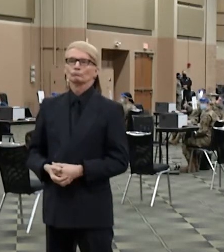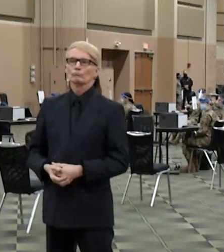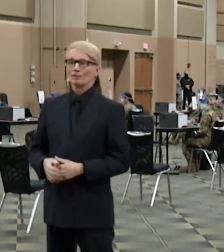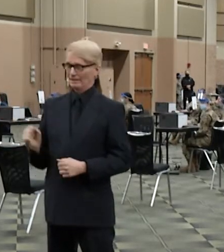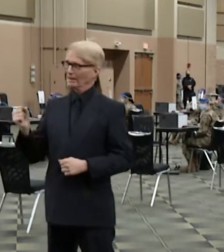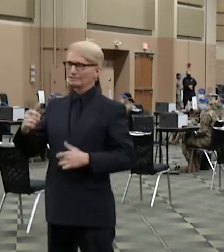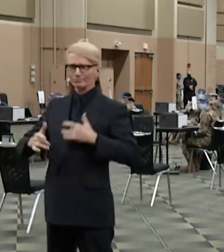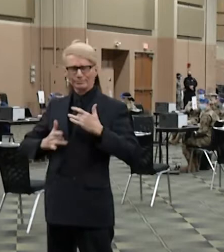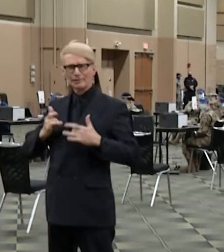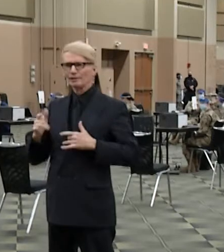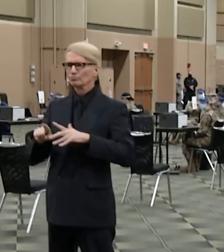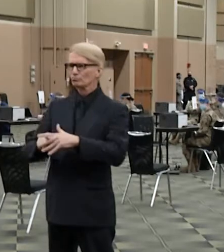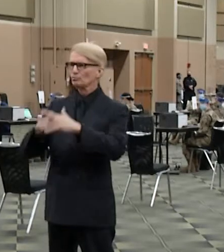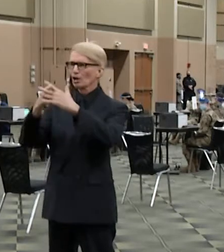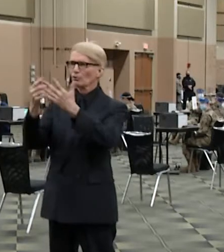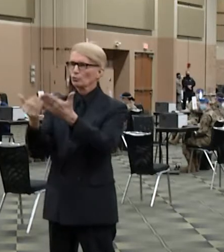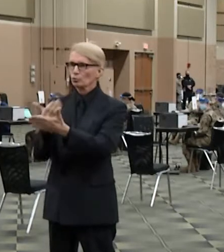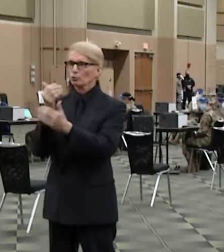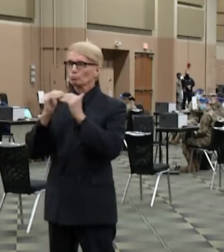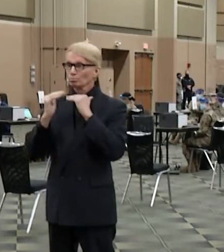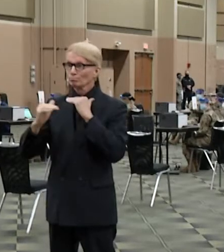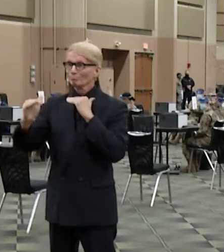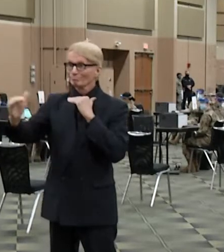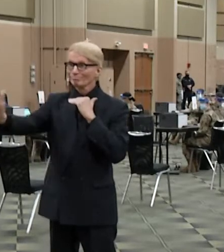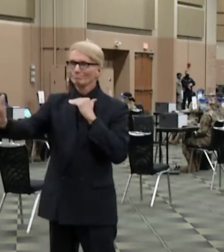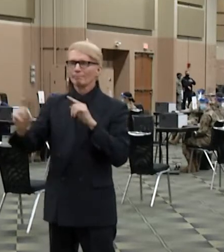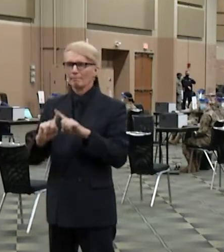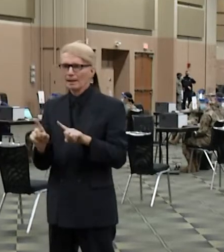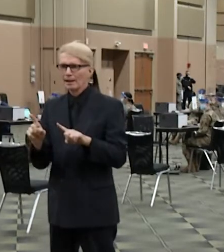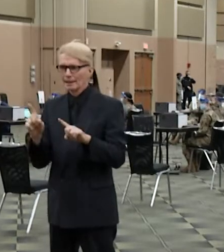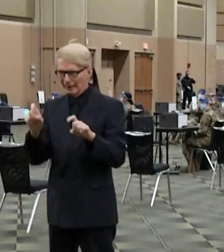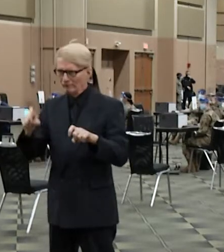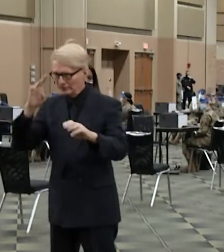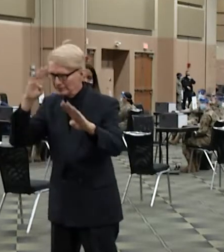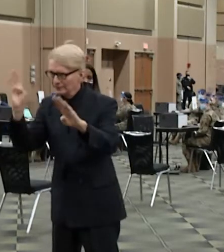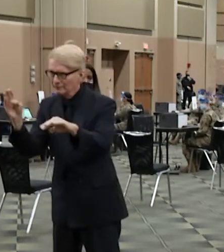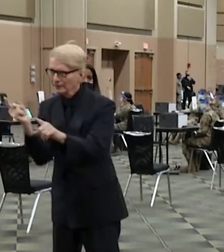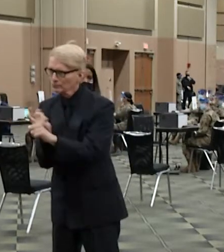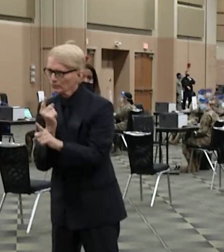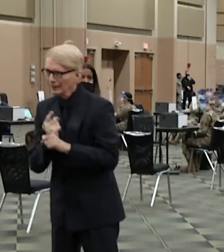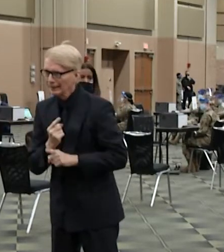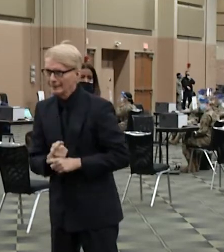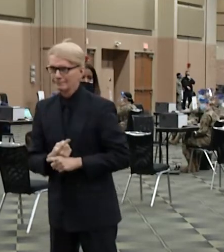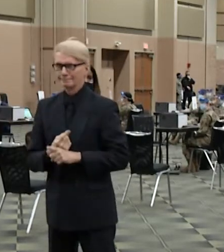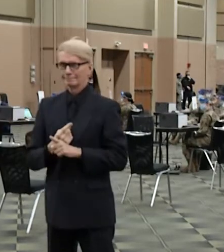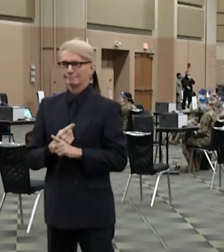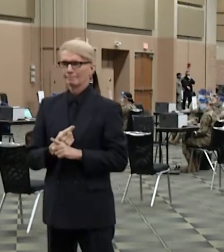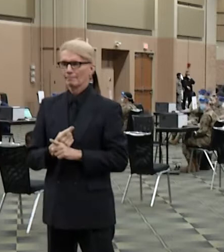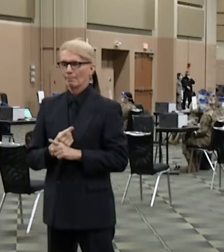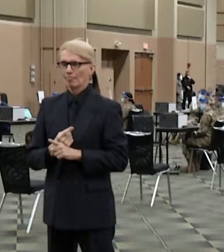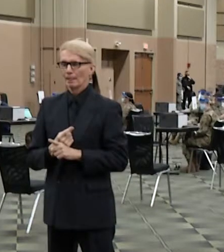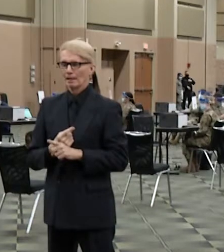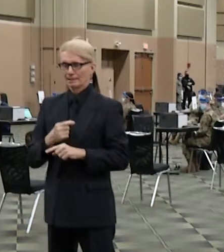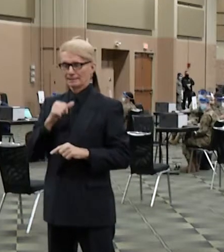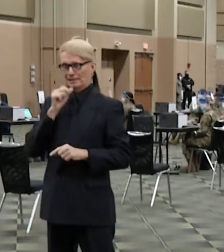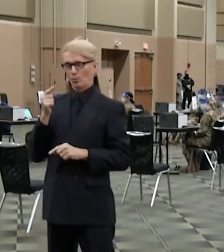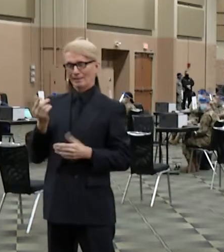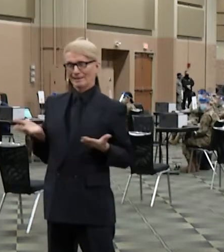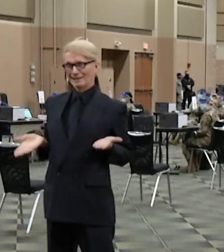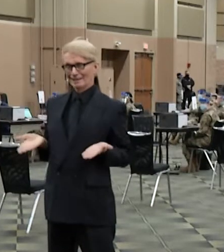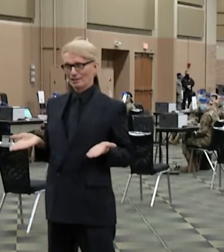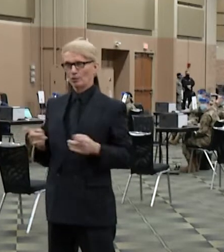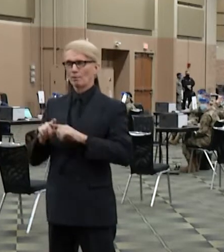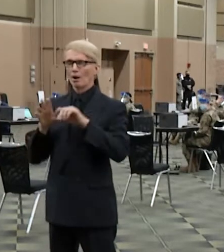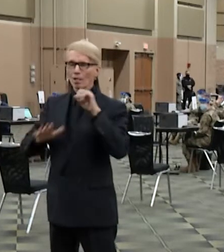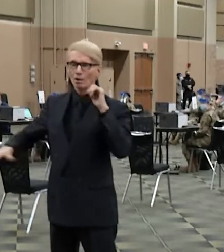steps, I want to make sure that we set clear expectations. At this moment, not just here but across the